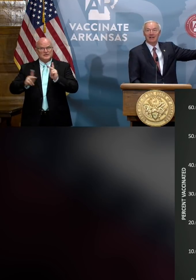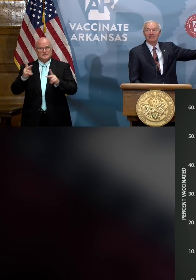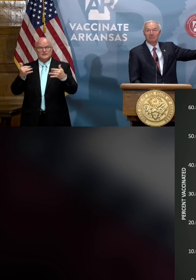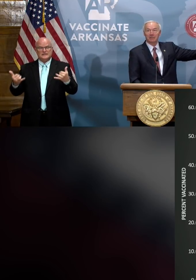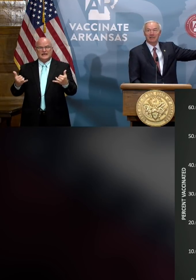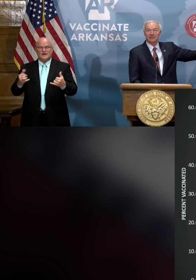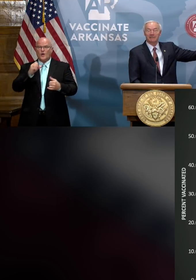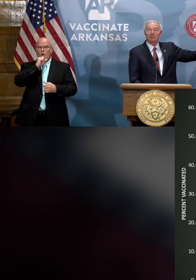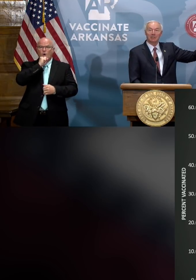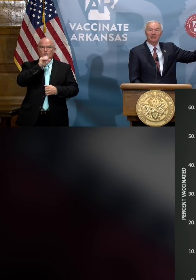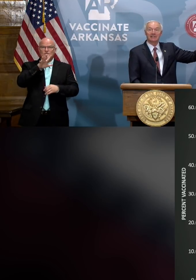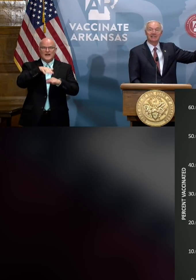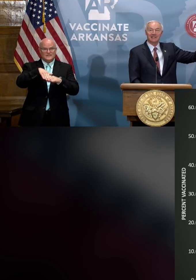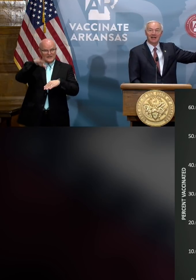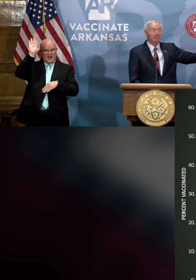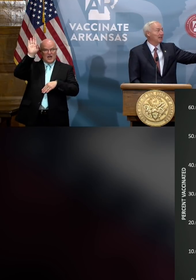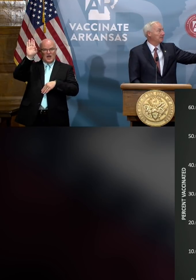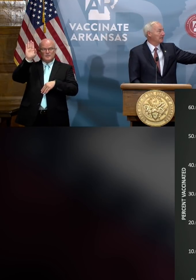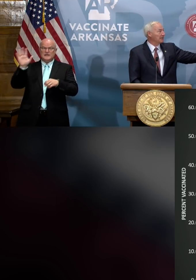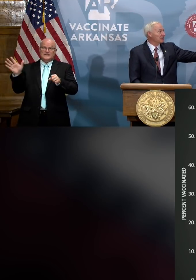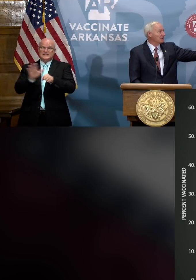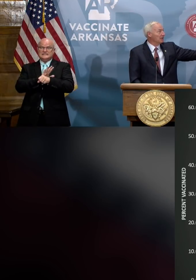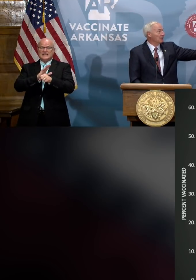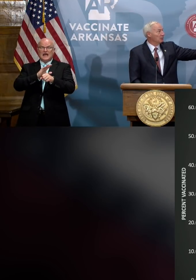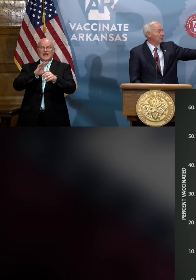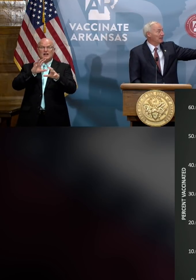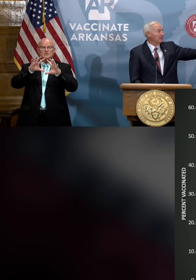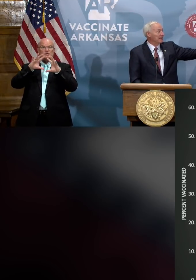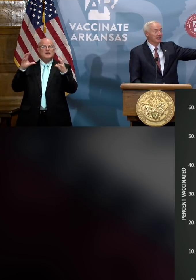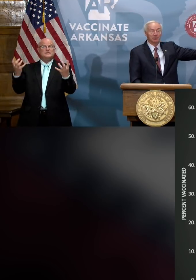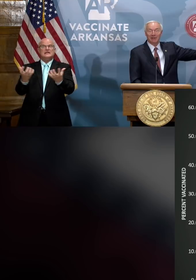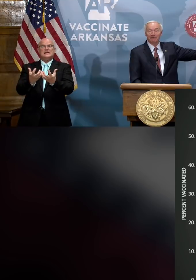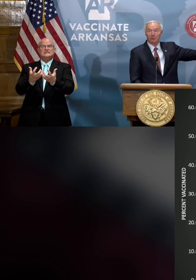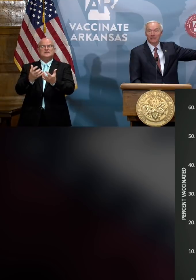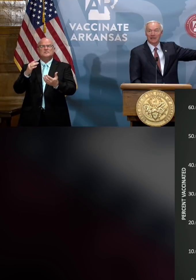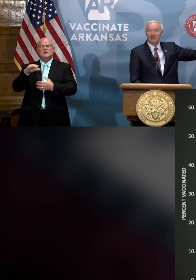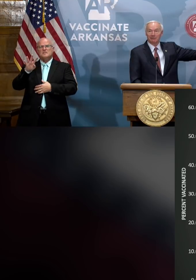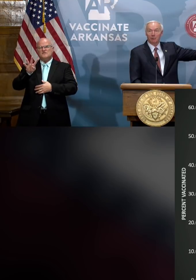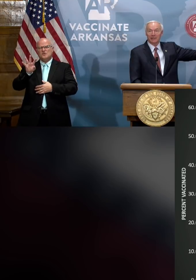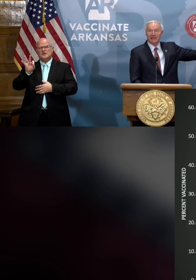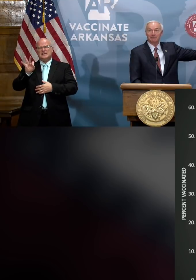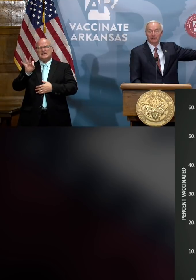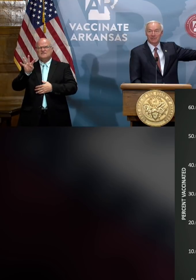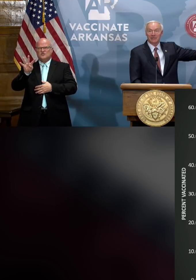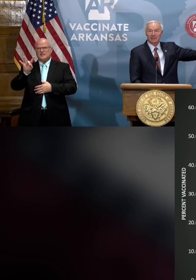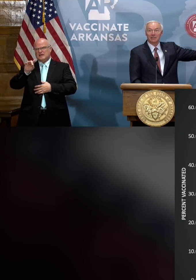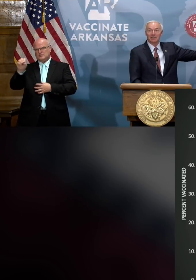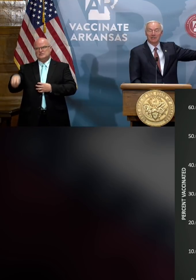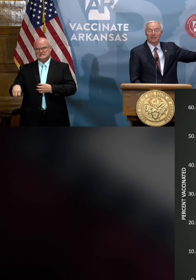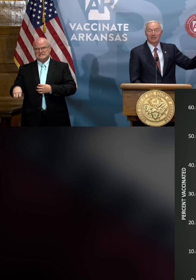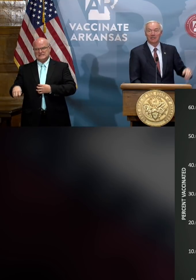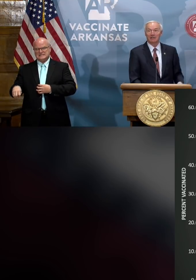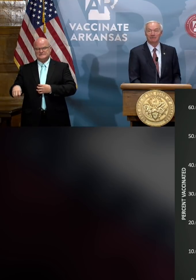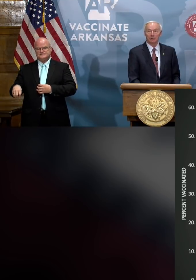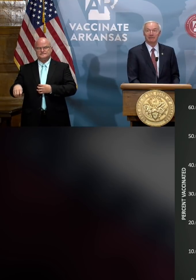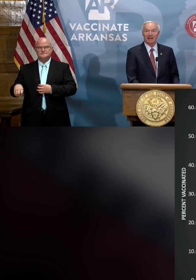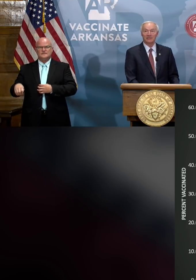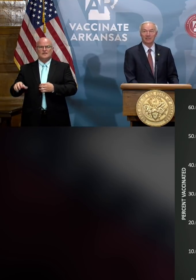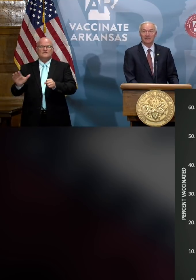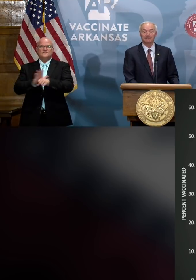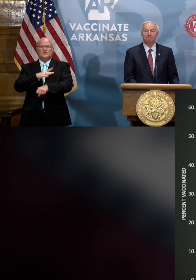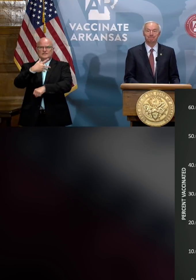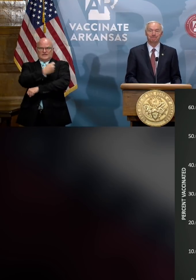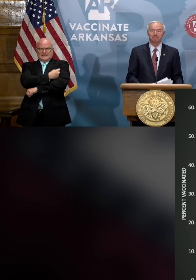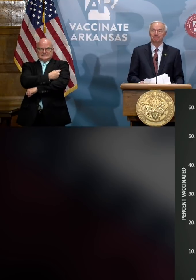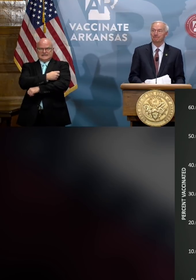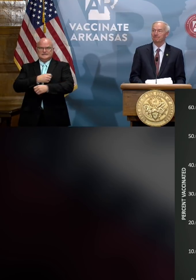that's 5+. If you look at the entire population, we're probably down to about 49 or 48% fully